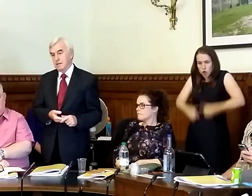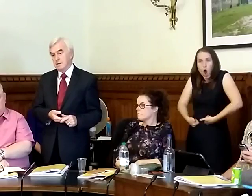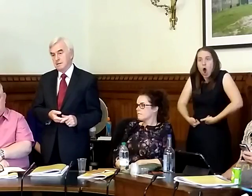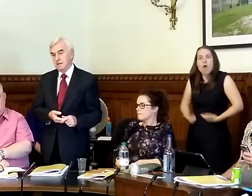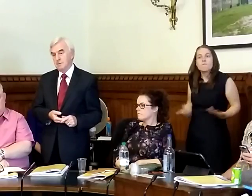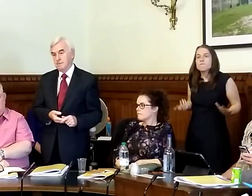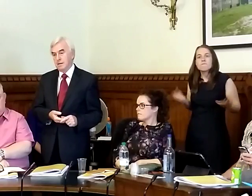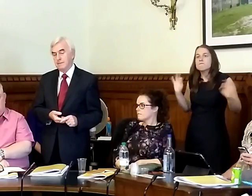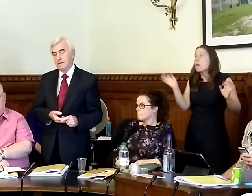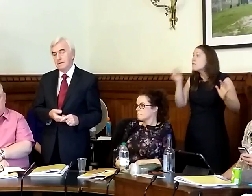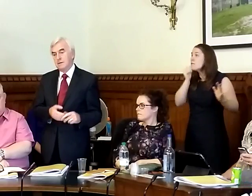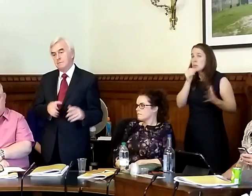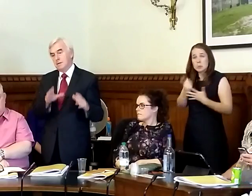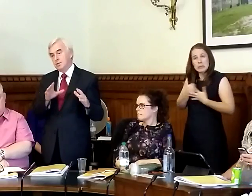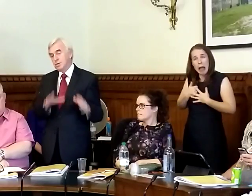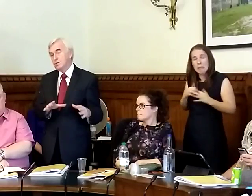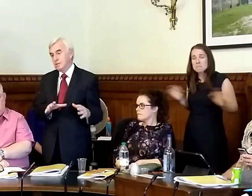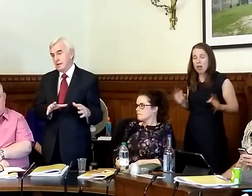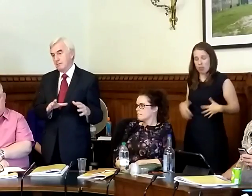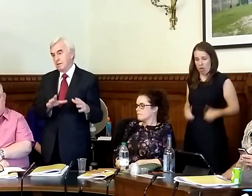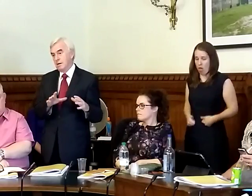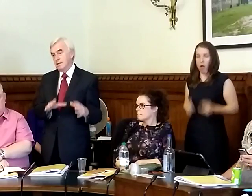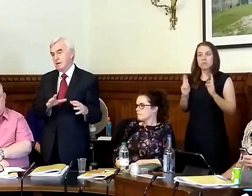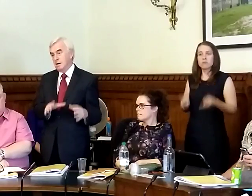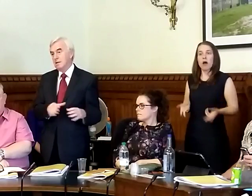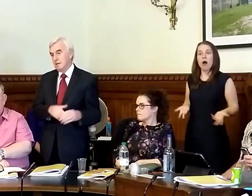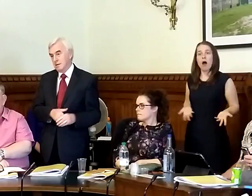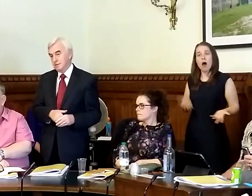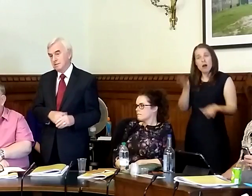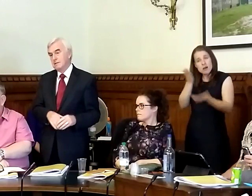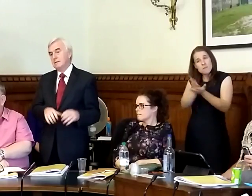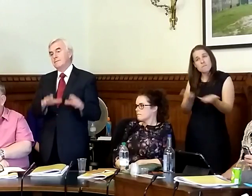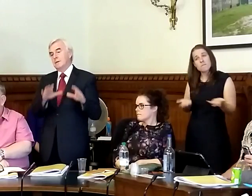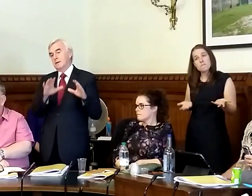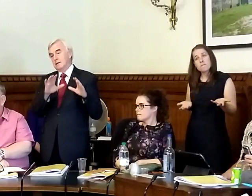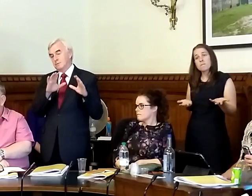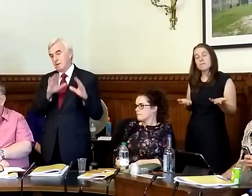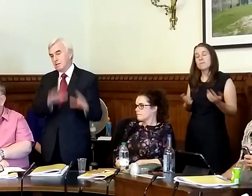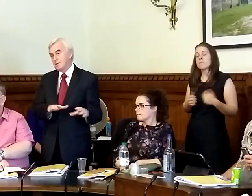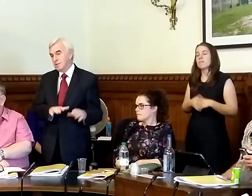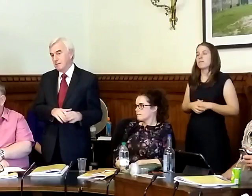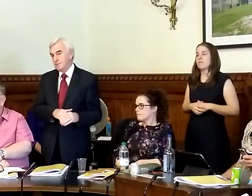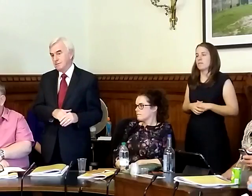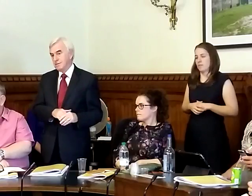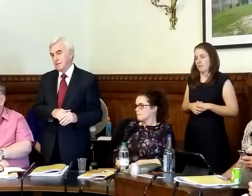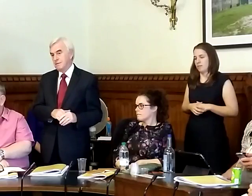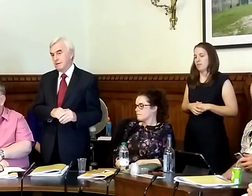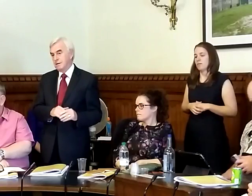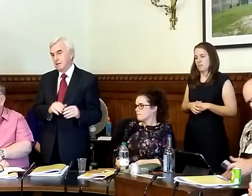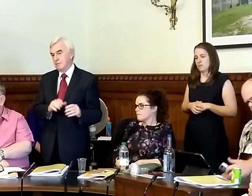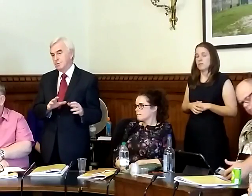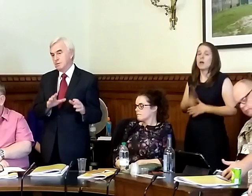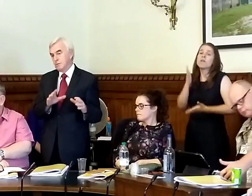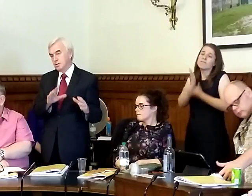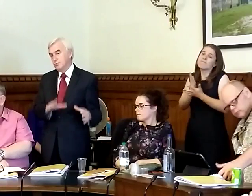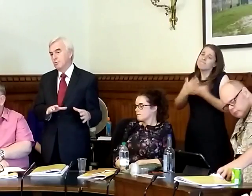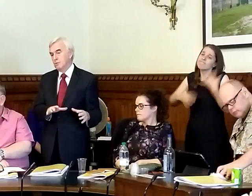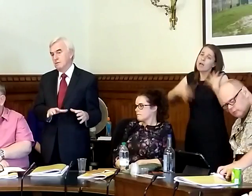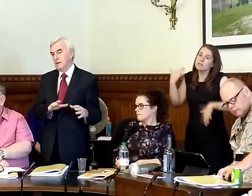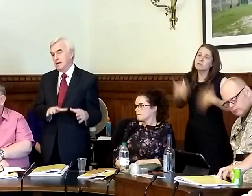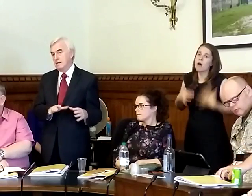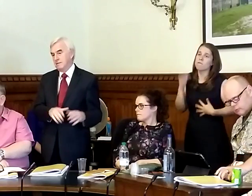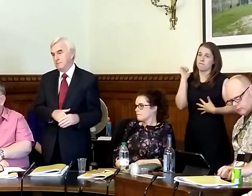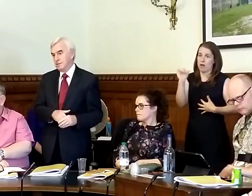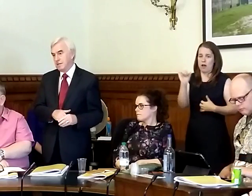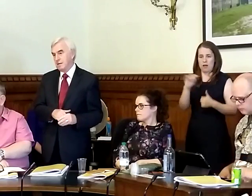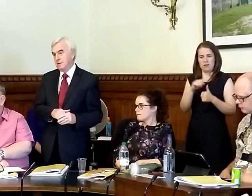we highlight that in our campaign. But in addition to that, we highlighted that as well as the depth of suffering, it was the